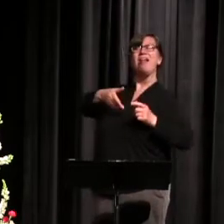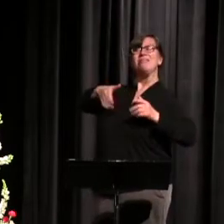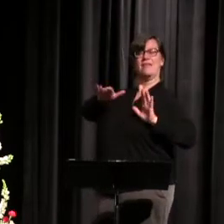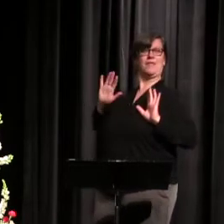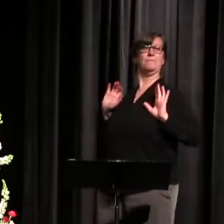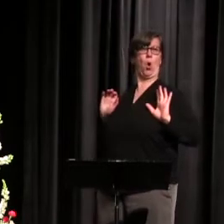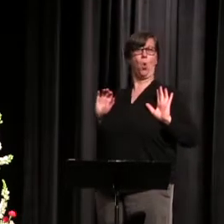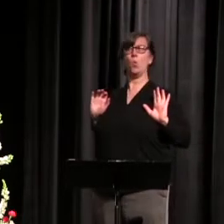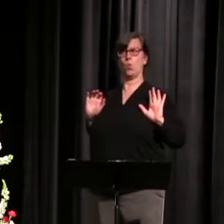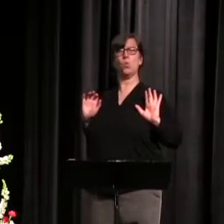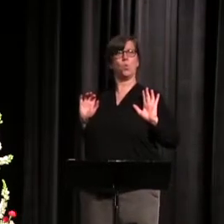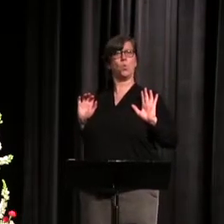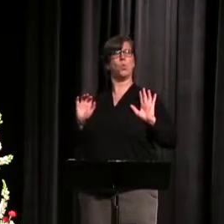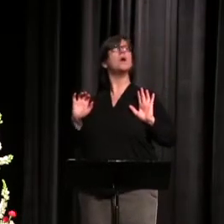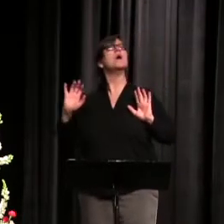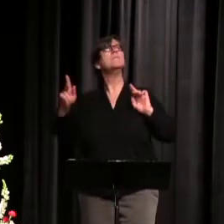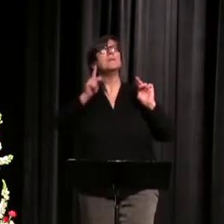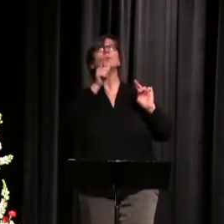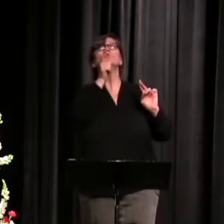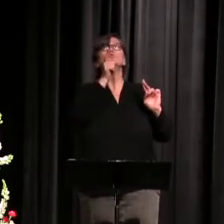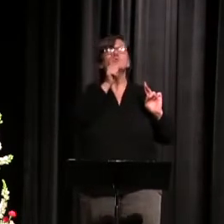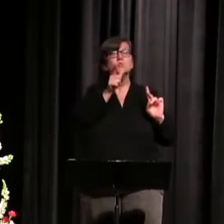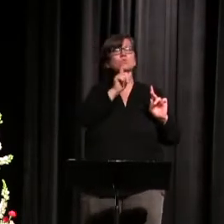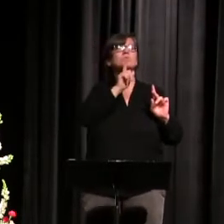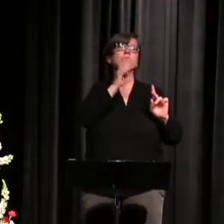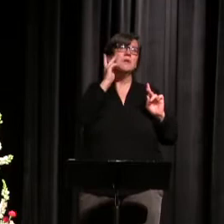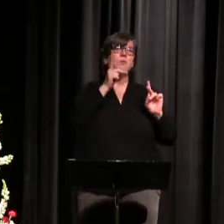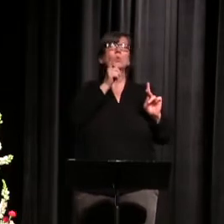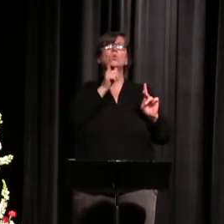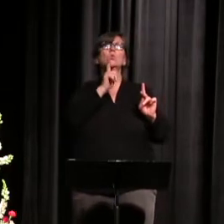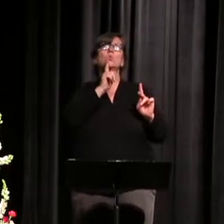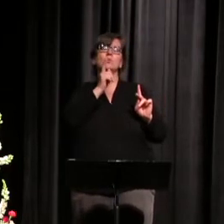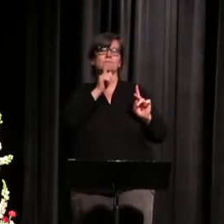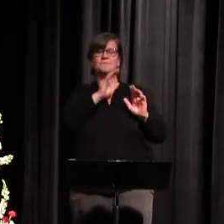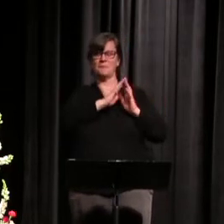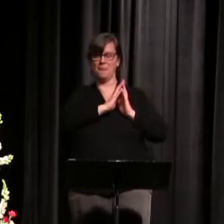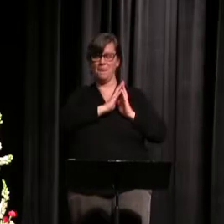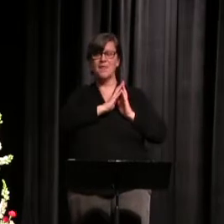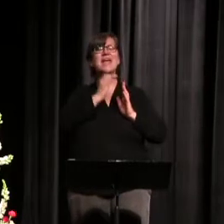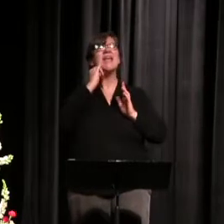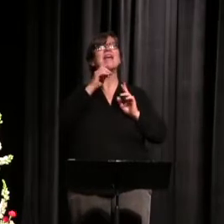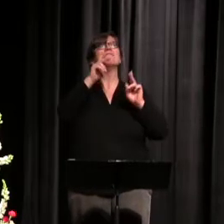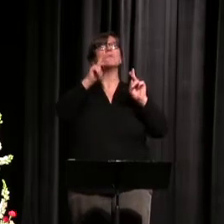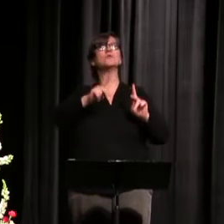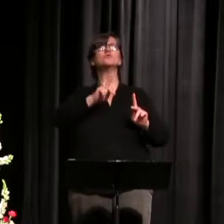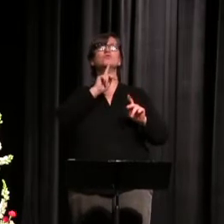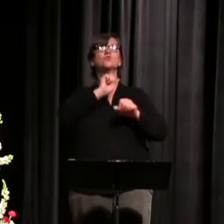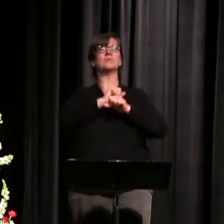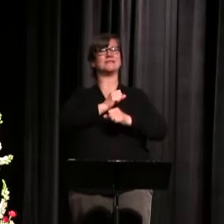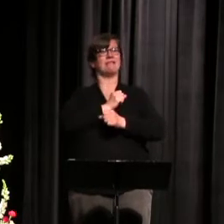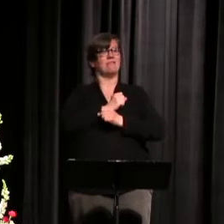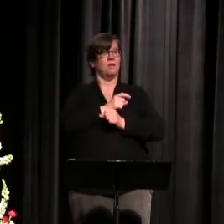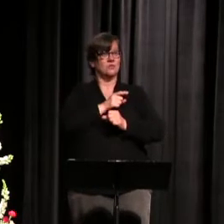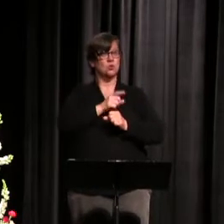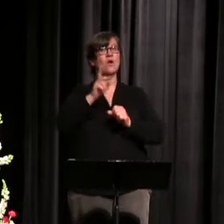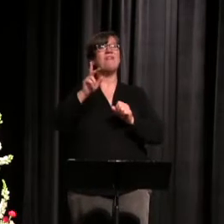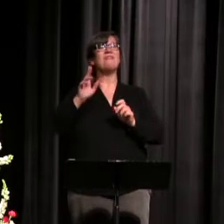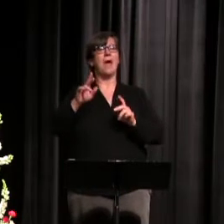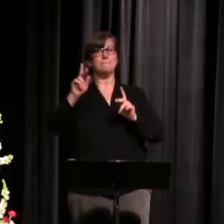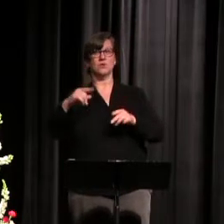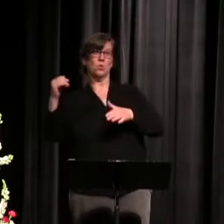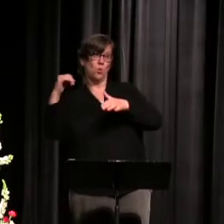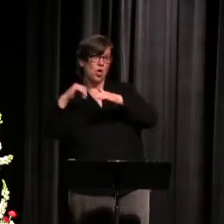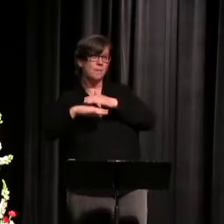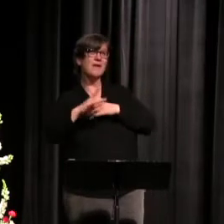truly love you will come into your life instead. They will celebrate your highs and endure the harshest conditions by